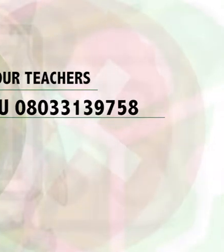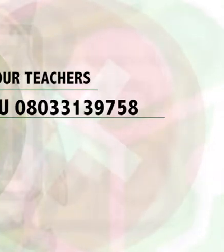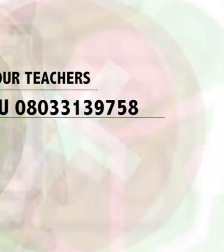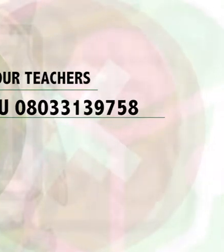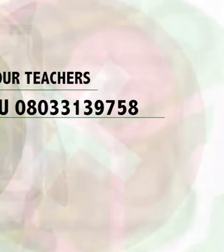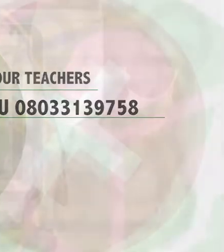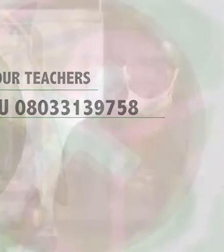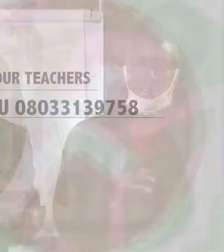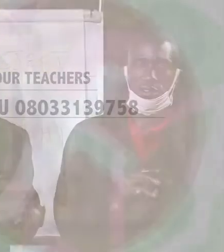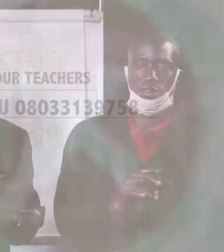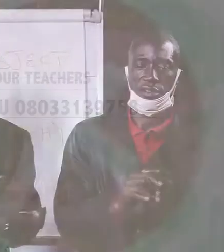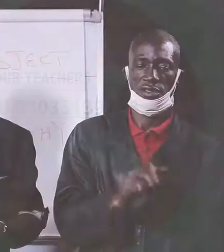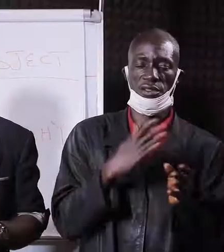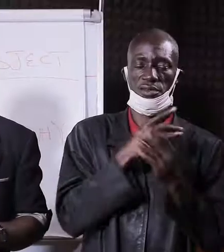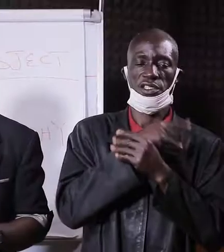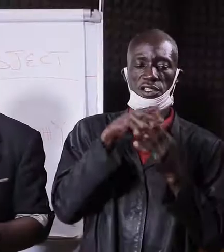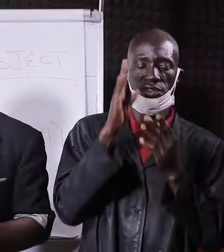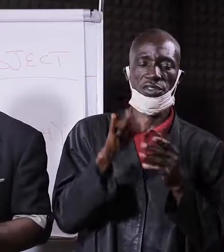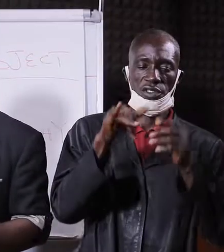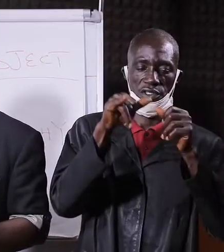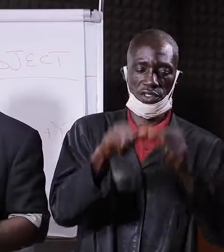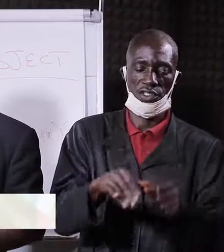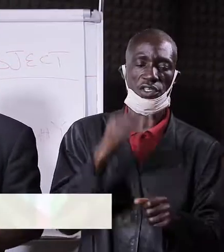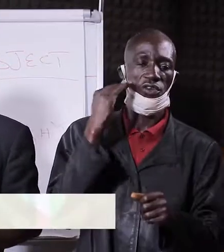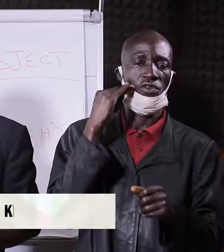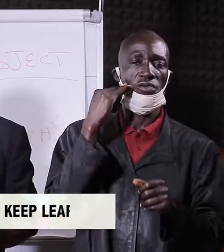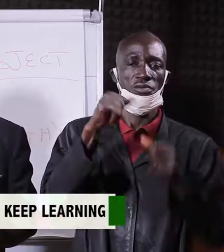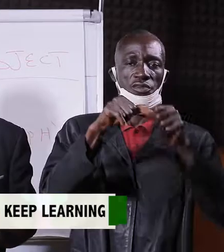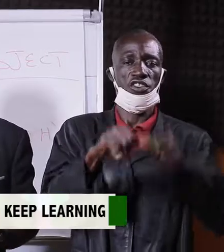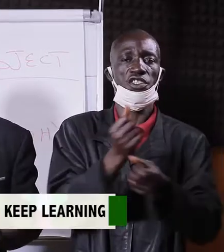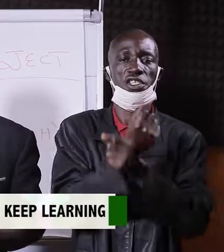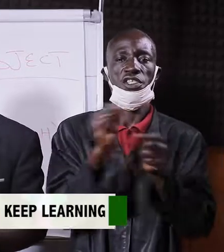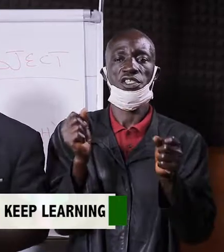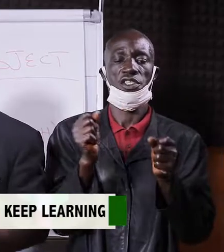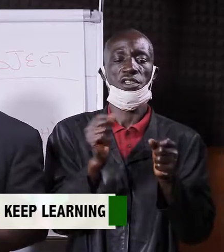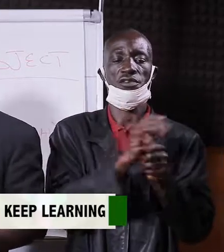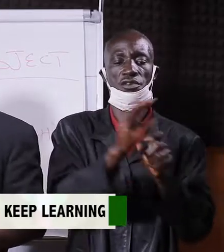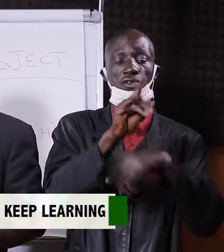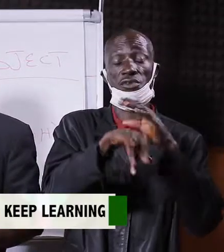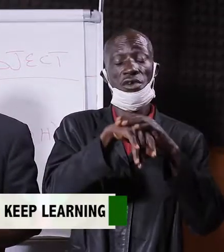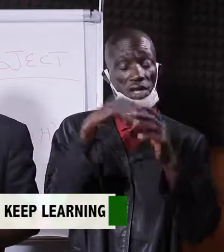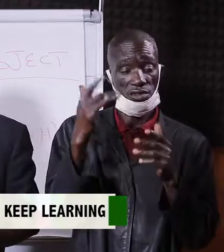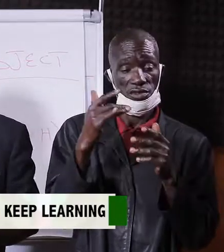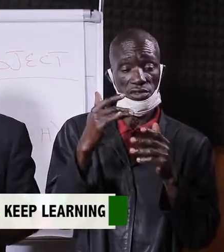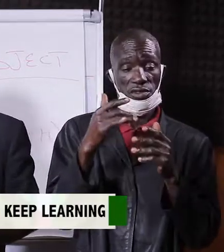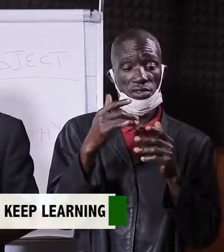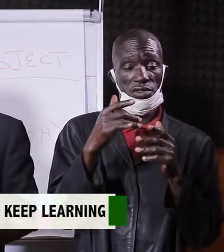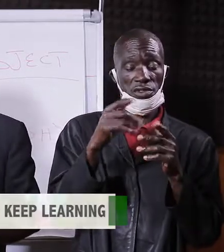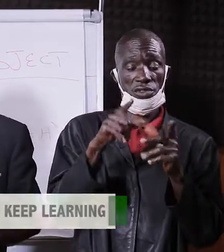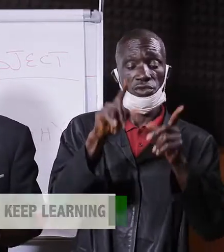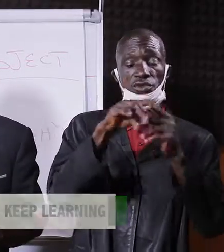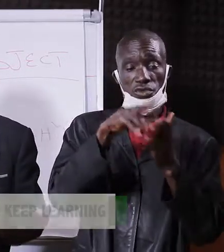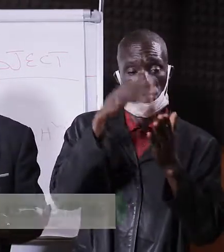080-33-139-758. My dear students, stay home, stay safe, keep